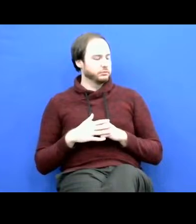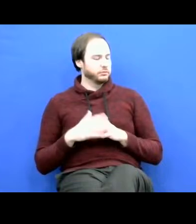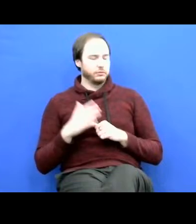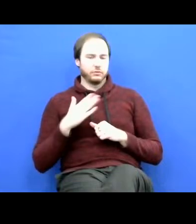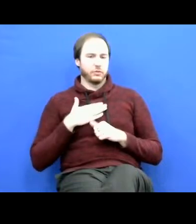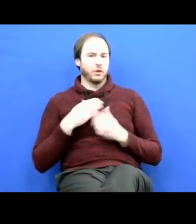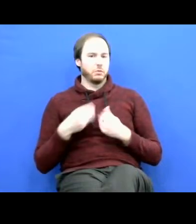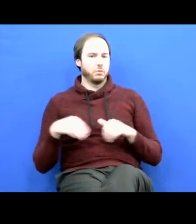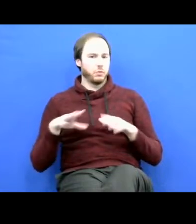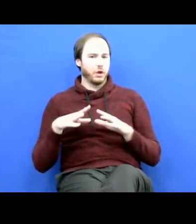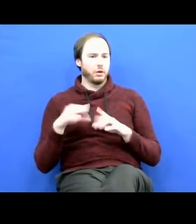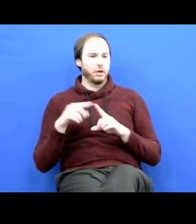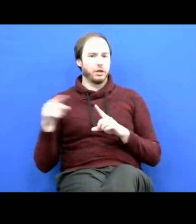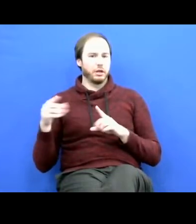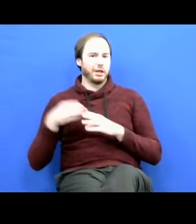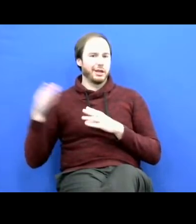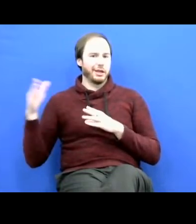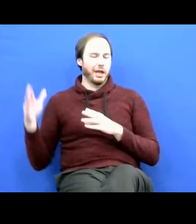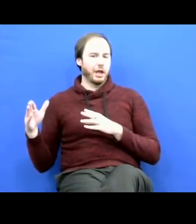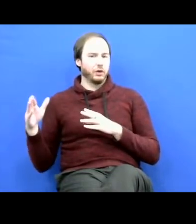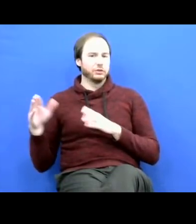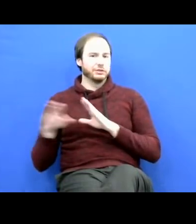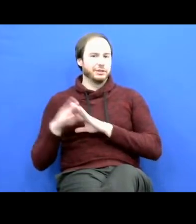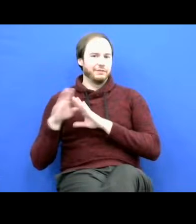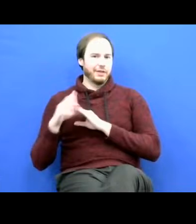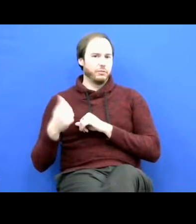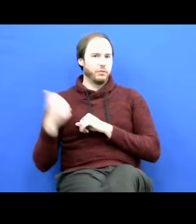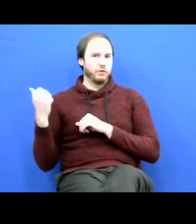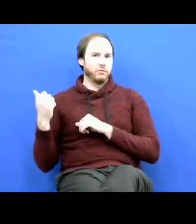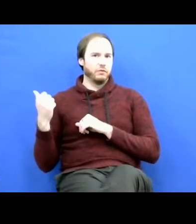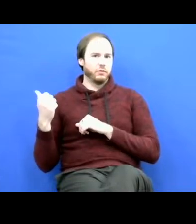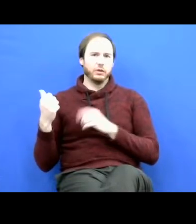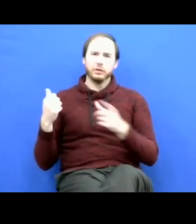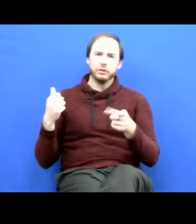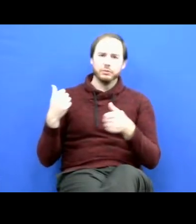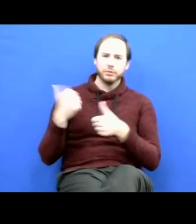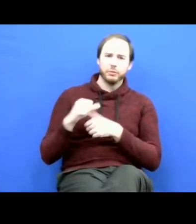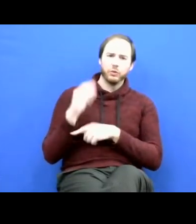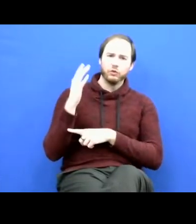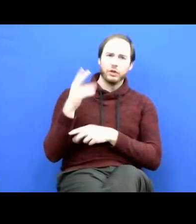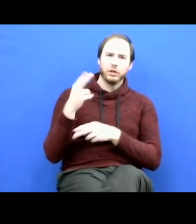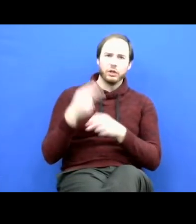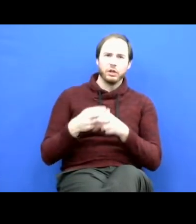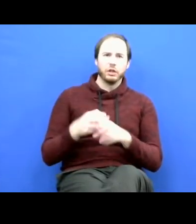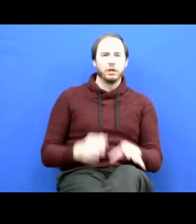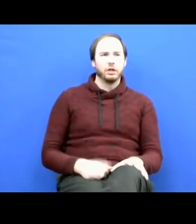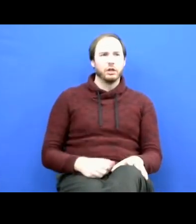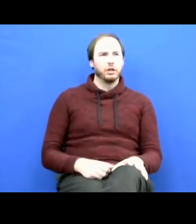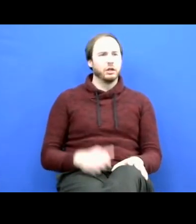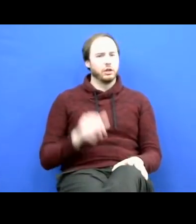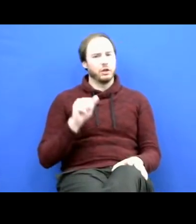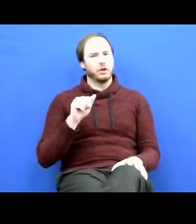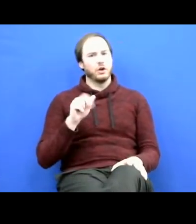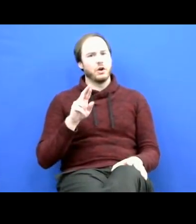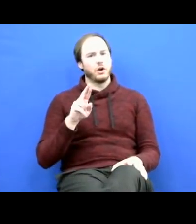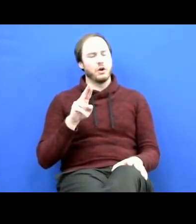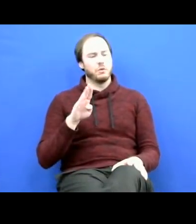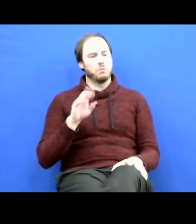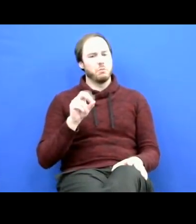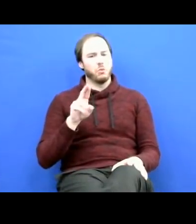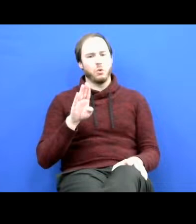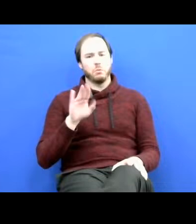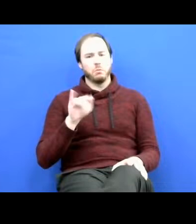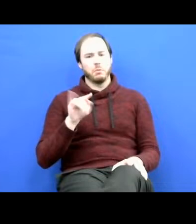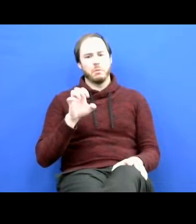our property and the housing development. So Right. what those trees called? Yeah. Arborvitae, and they're all packed in